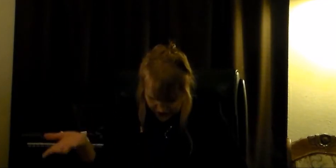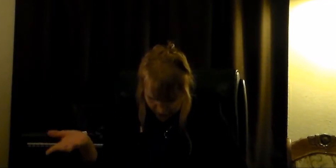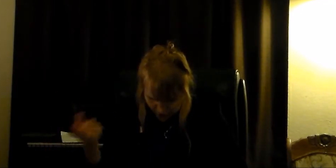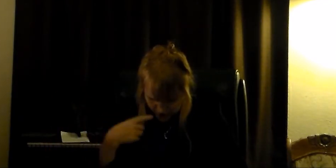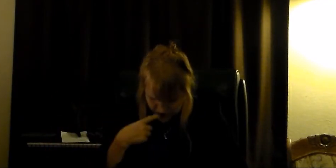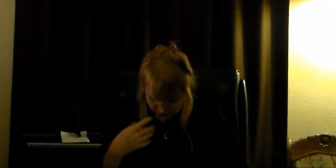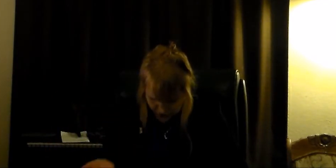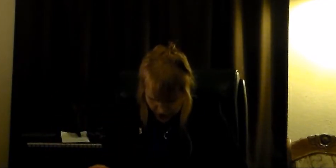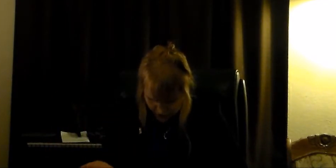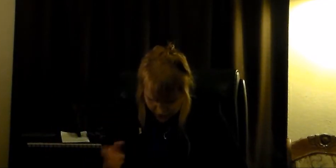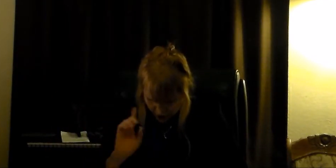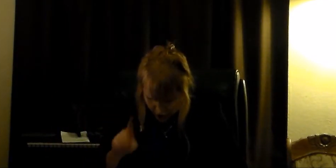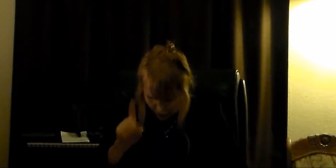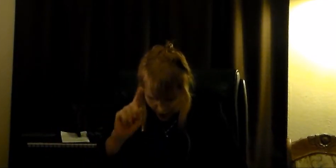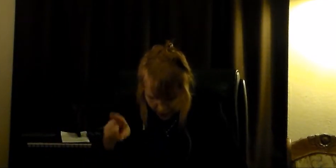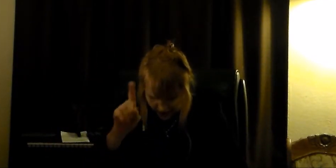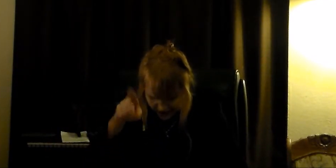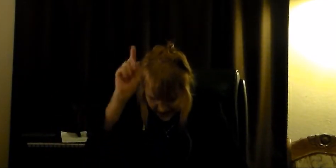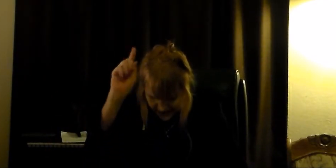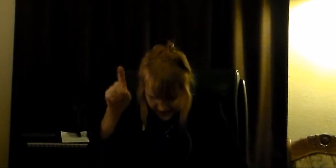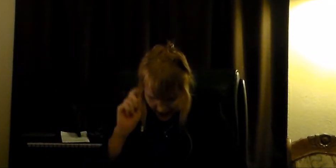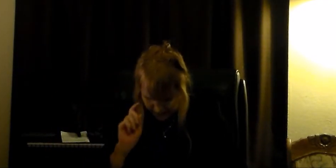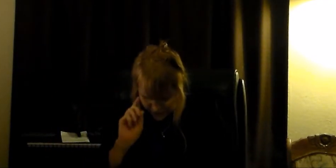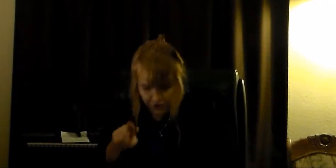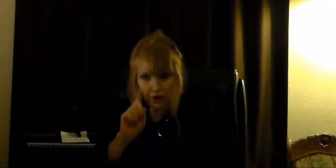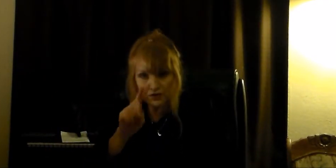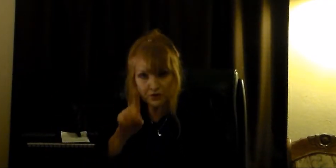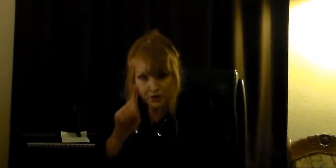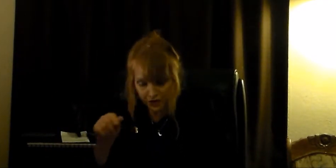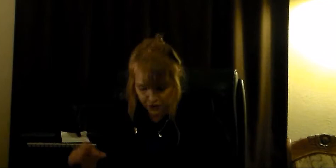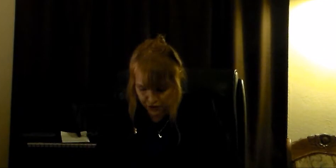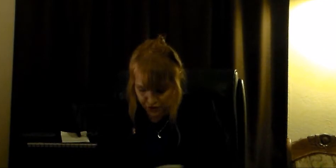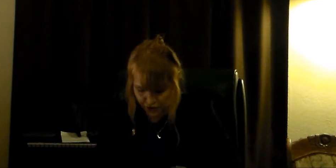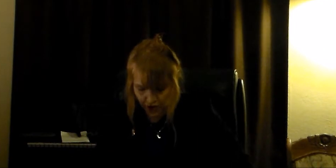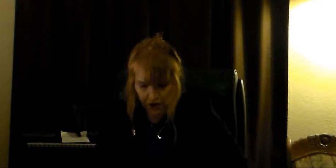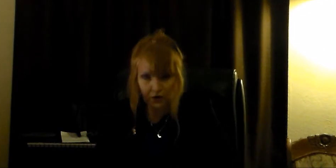teaching words of truth. You are really his disciples who knows the truth, the truth, the truth.